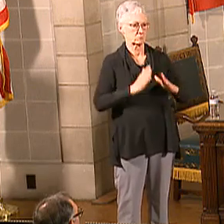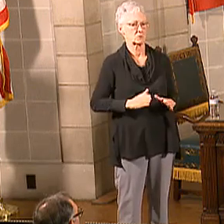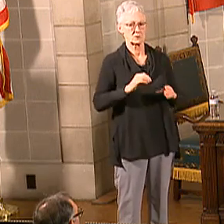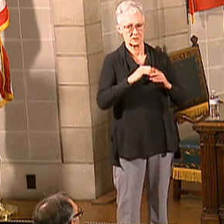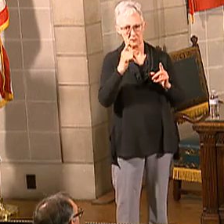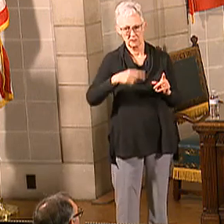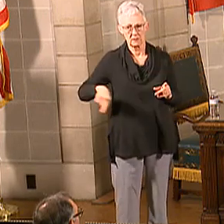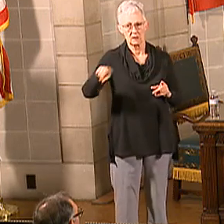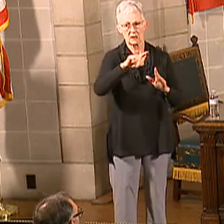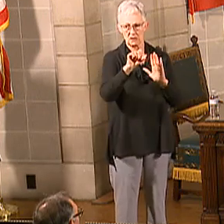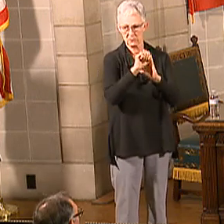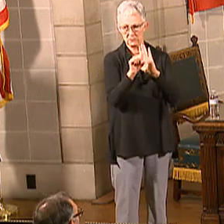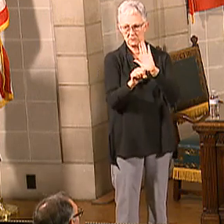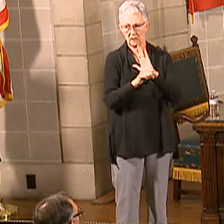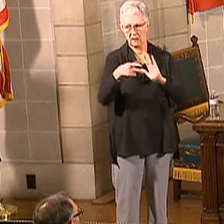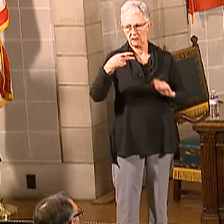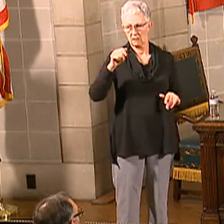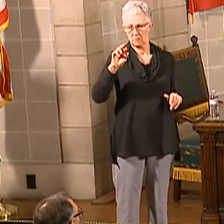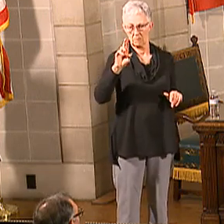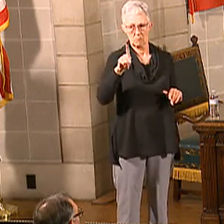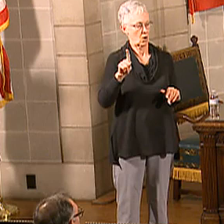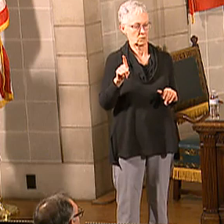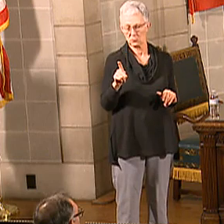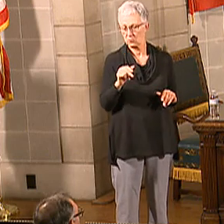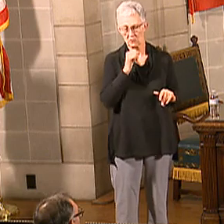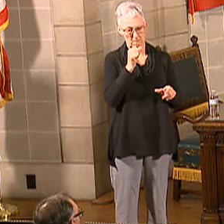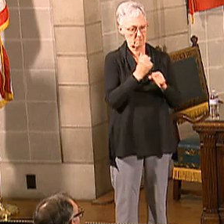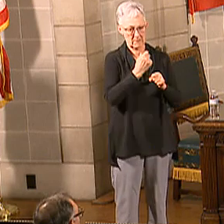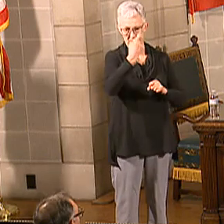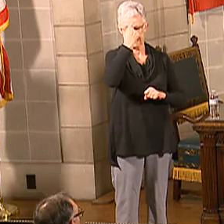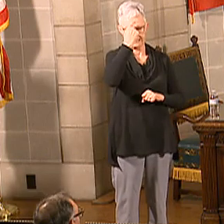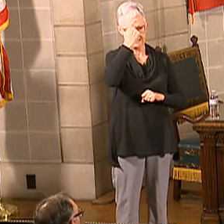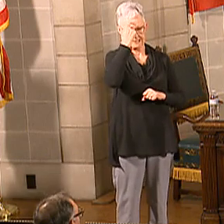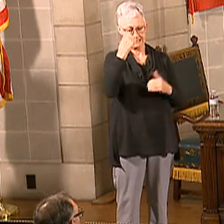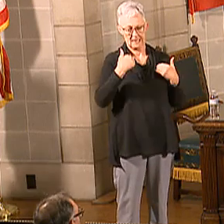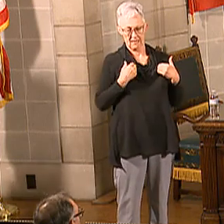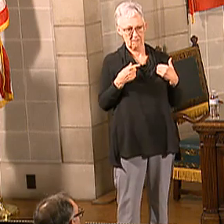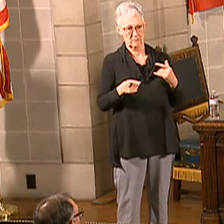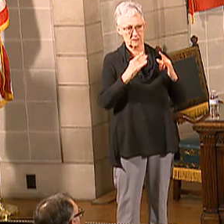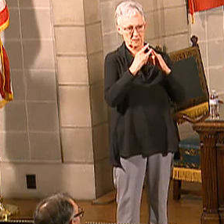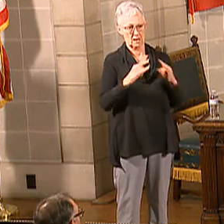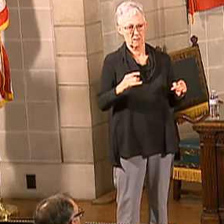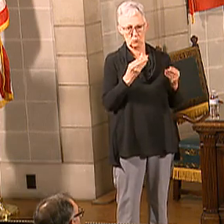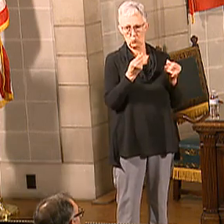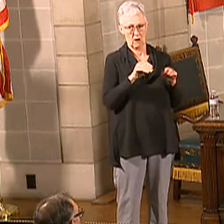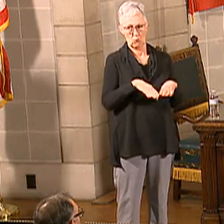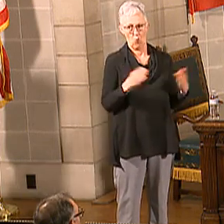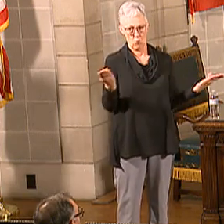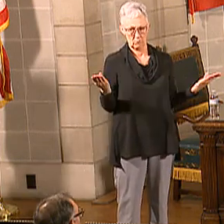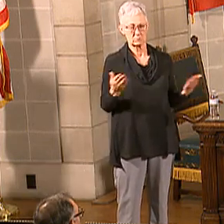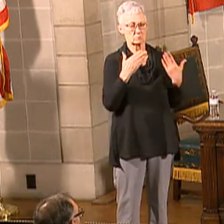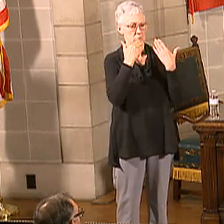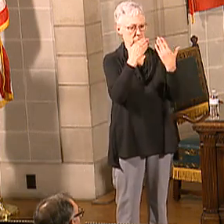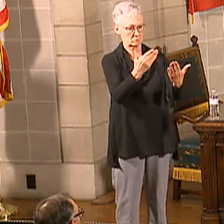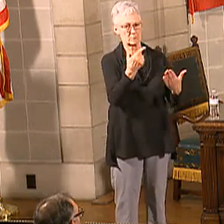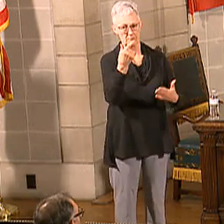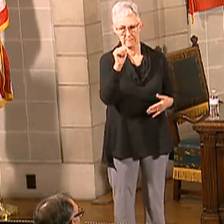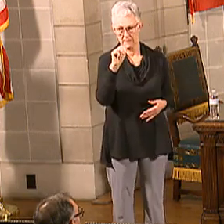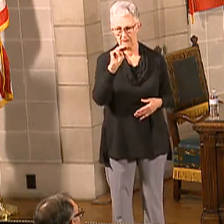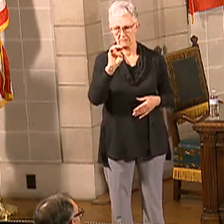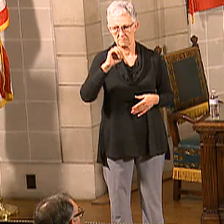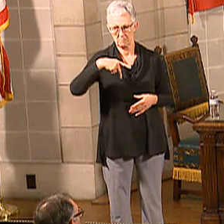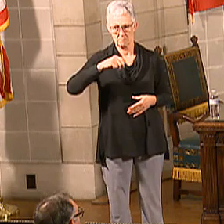the 14-day quarantine, it just doesn't make sense to have these campgrounds open, so Game and Parks is making that decision. So thank you, Game and Parks, for that wise